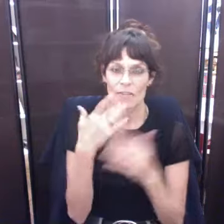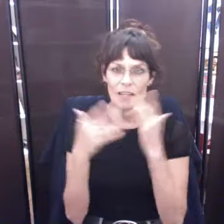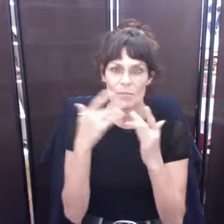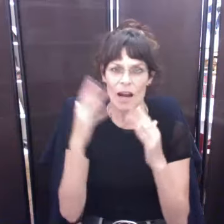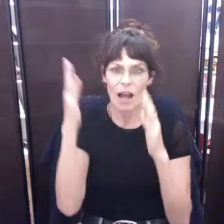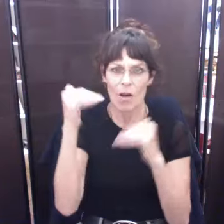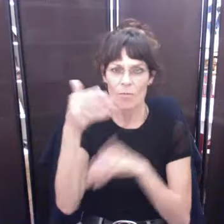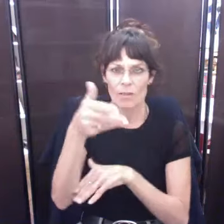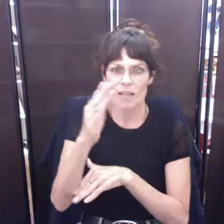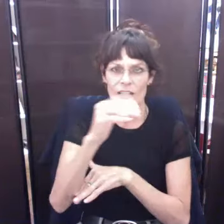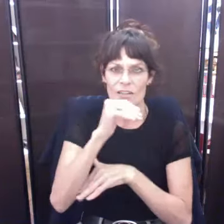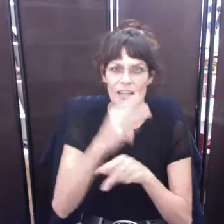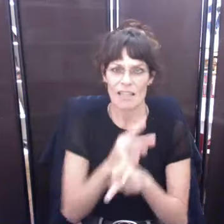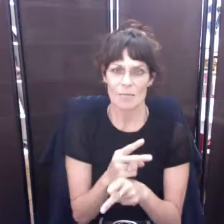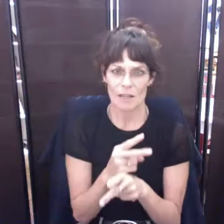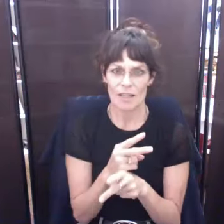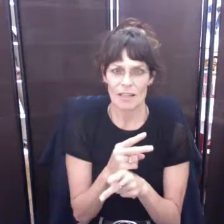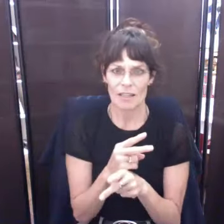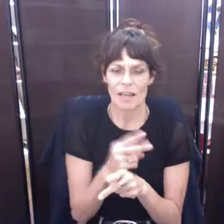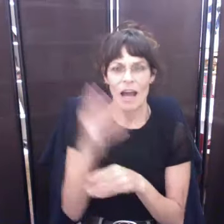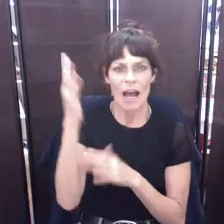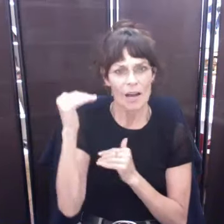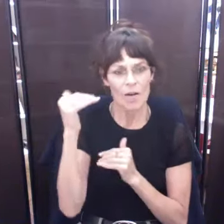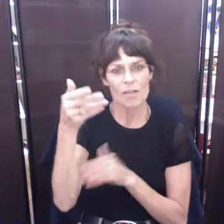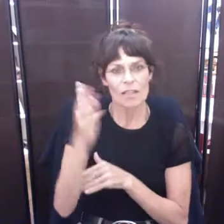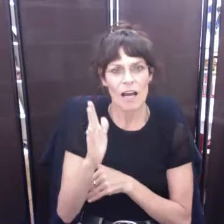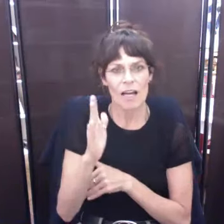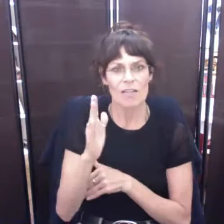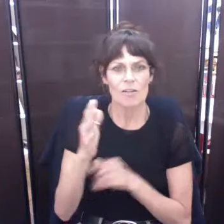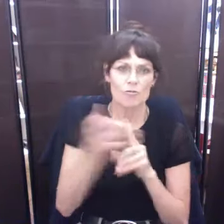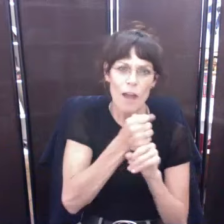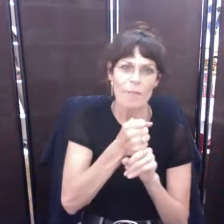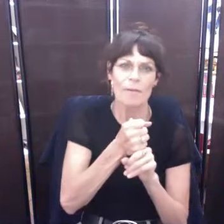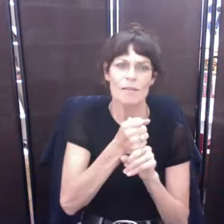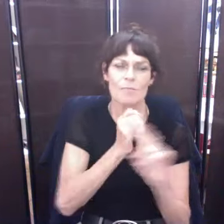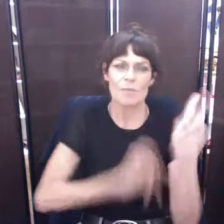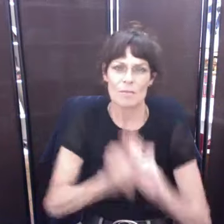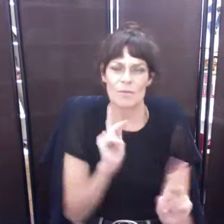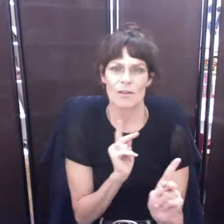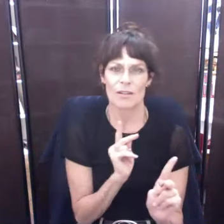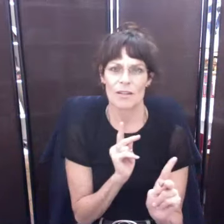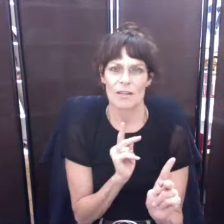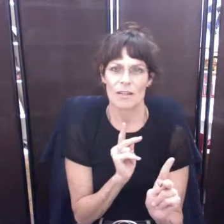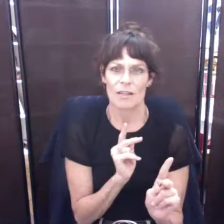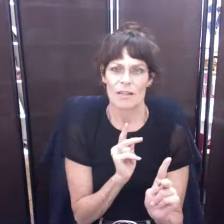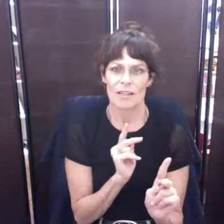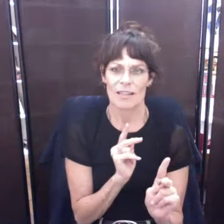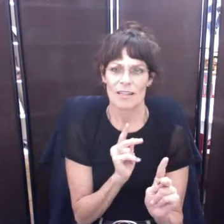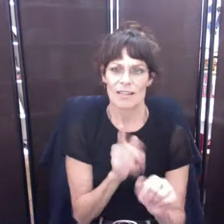you're not keeping it. I hope to God you're grabbing those people, even old timers, who's in their